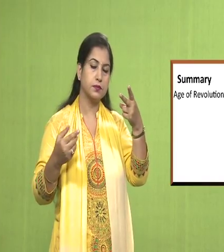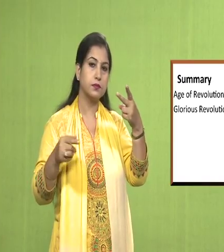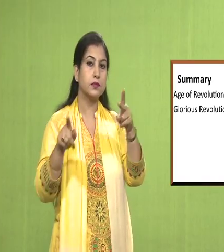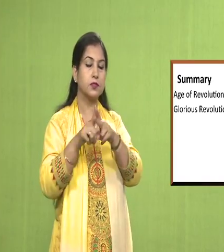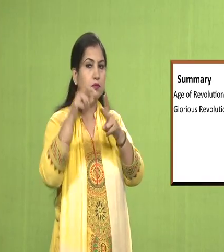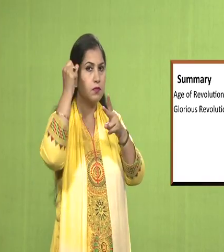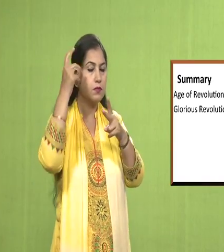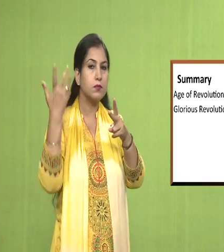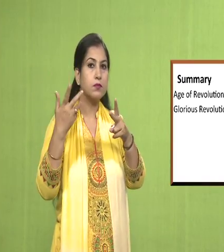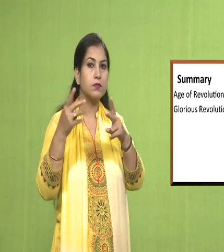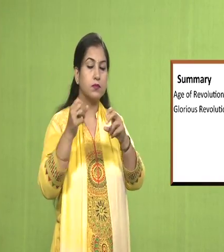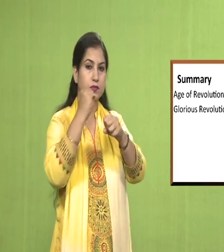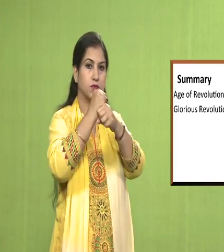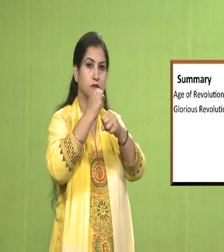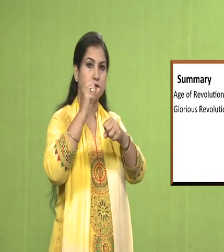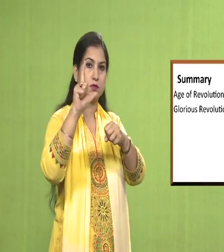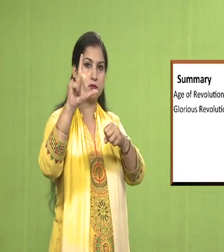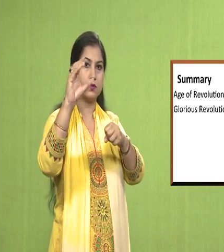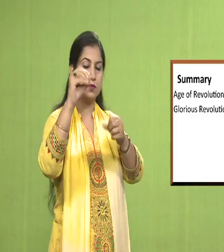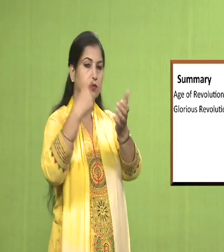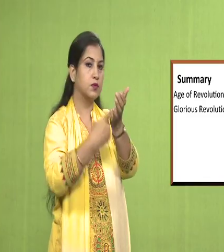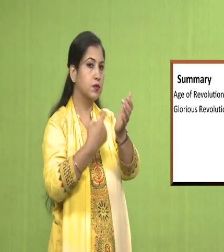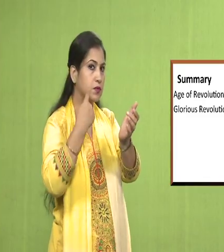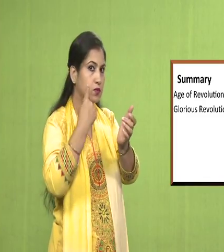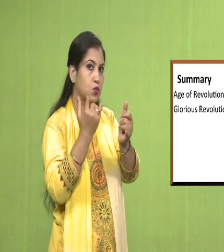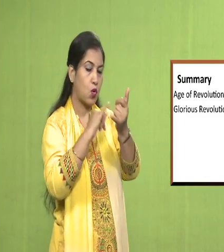We also understood the Glorious Revolution in England.